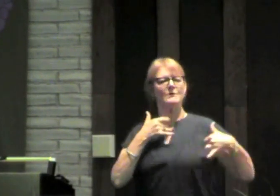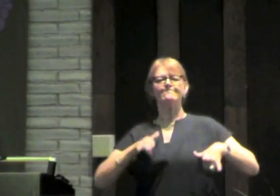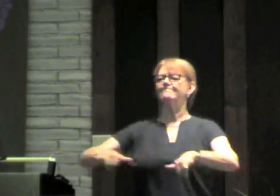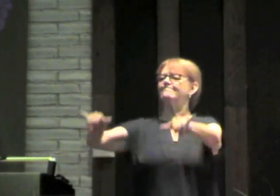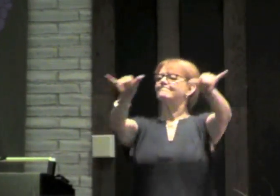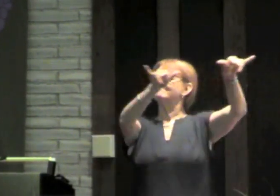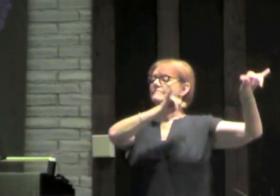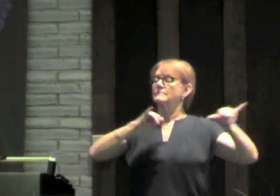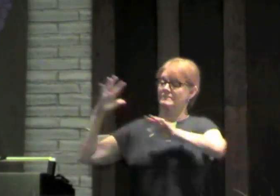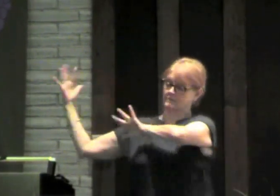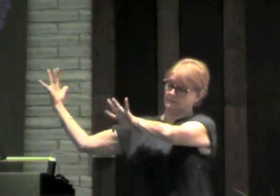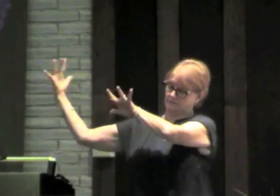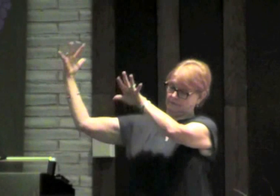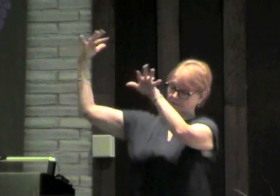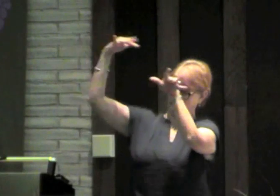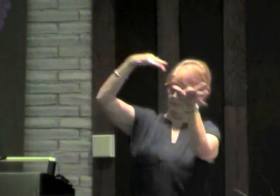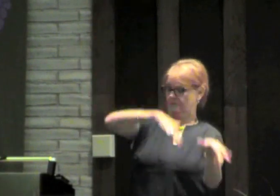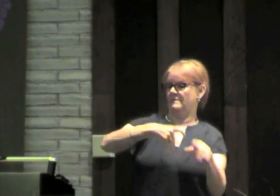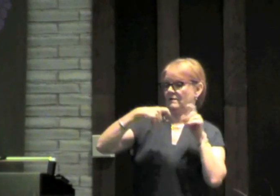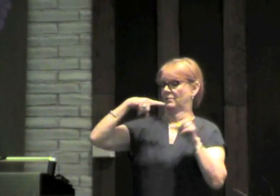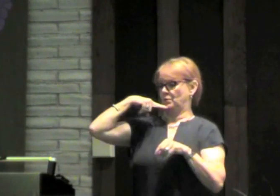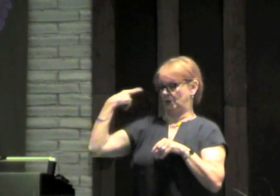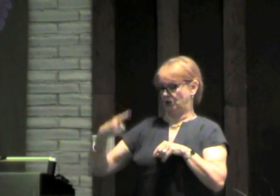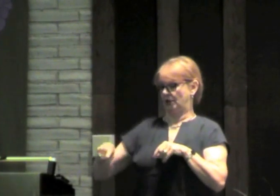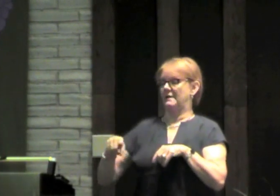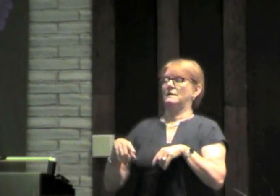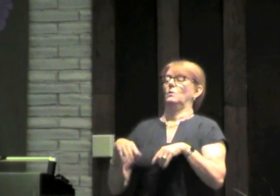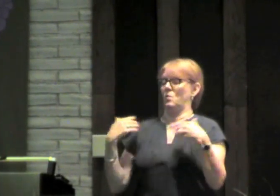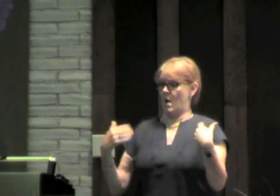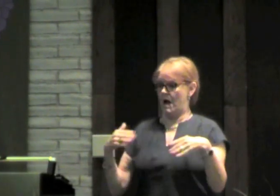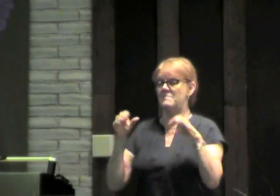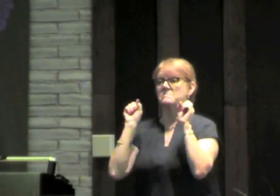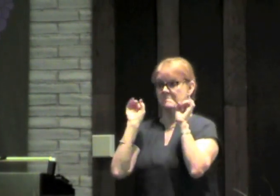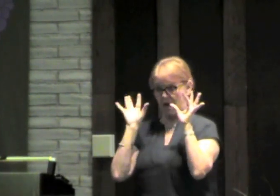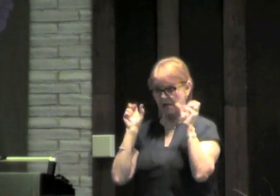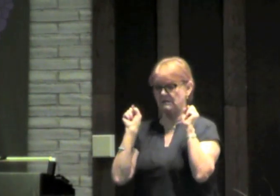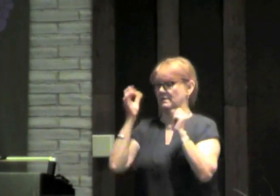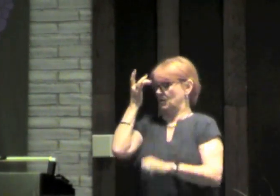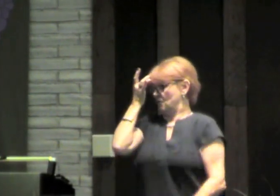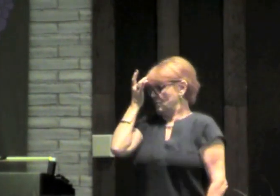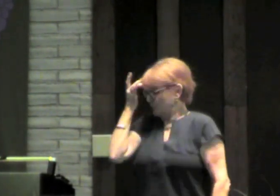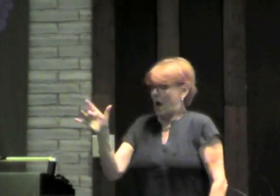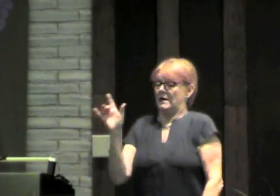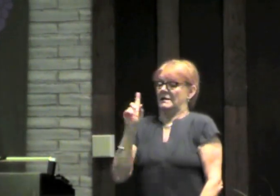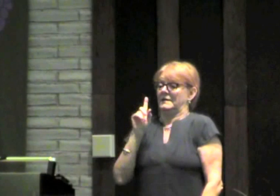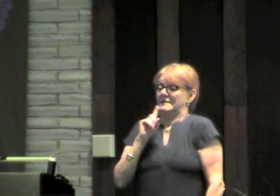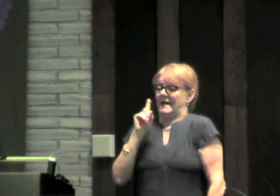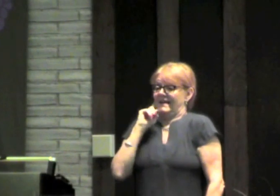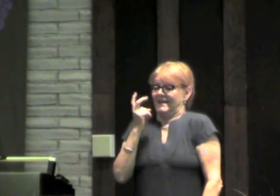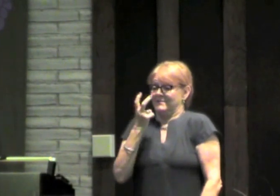where they were not the outcasts. So they moved from Russia. It was an amazing journey, and